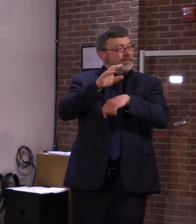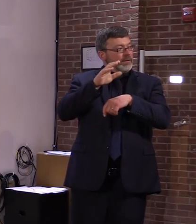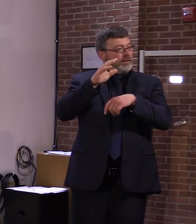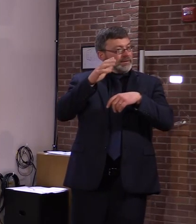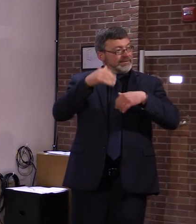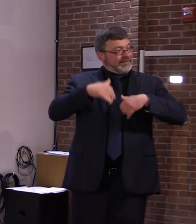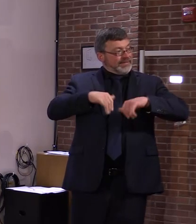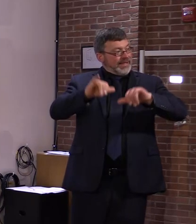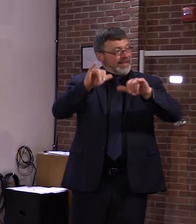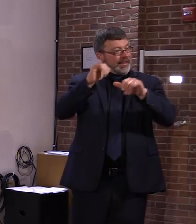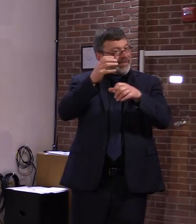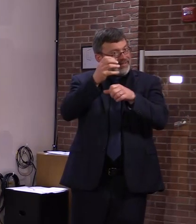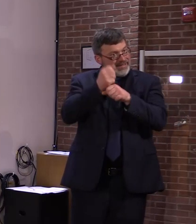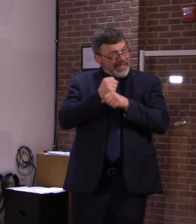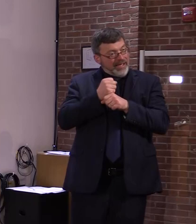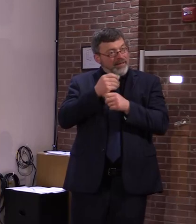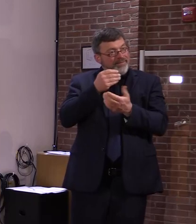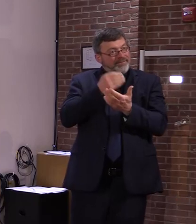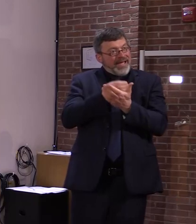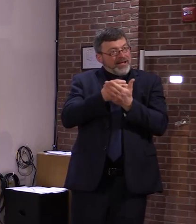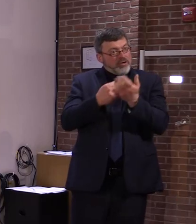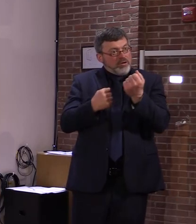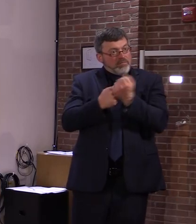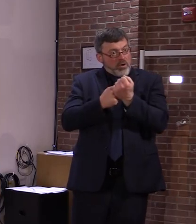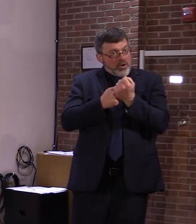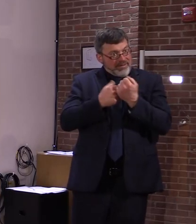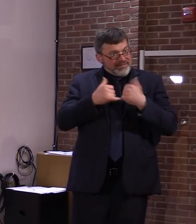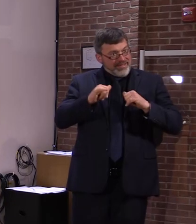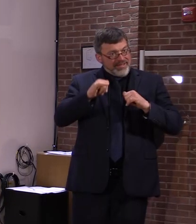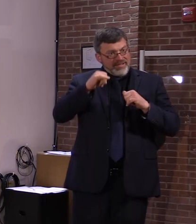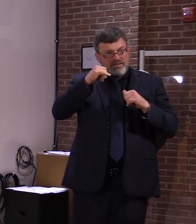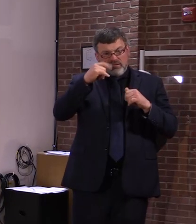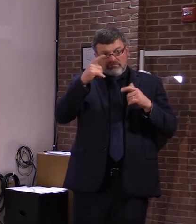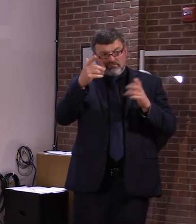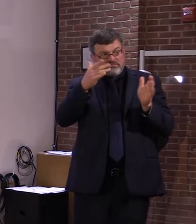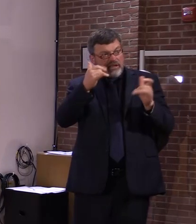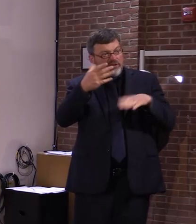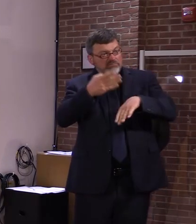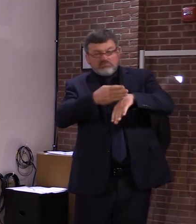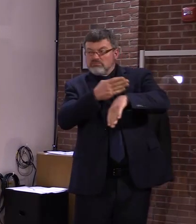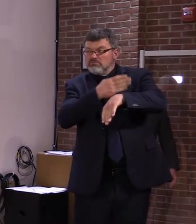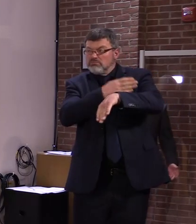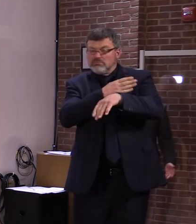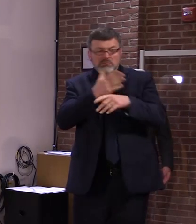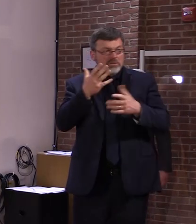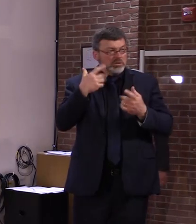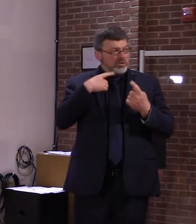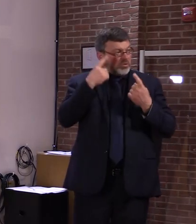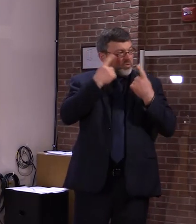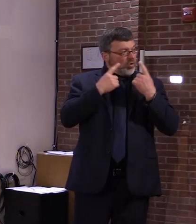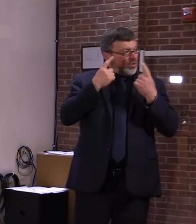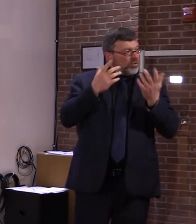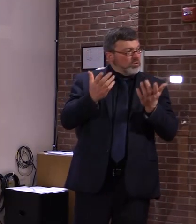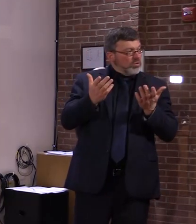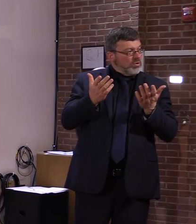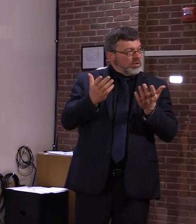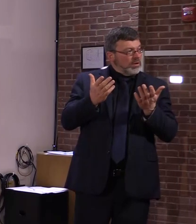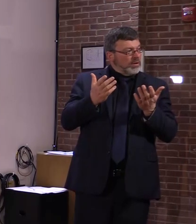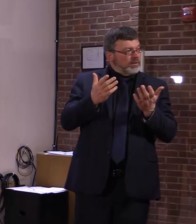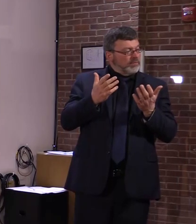financial assistance, where they apply for it. And the same group would like to know if there's any rebate on their liquor